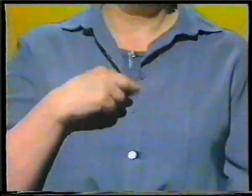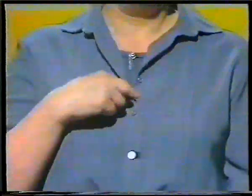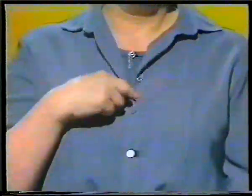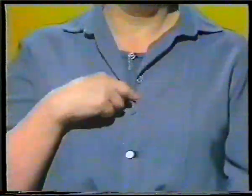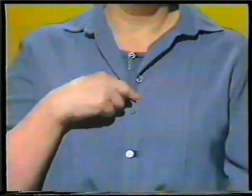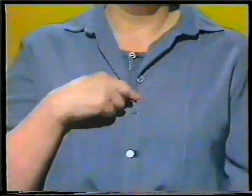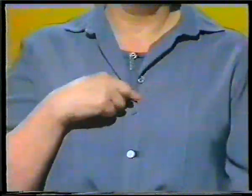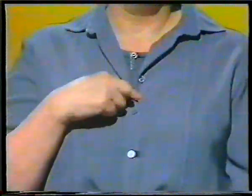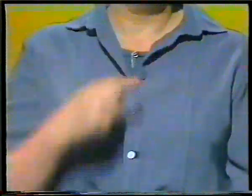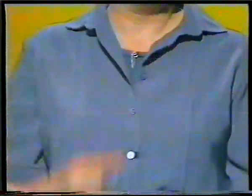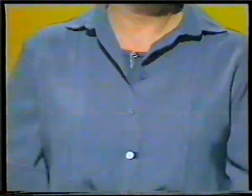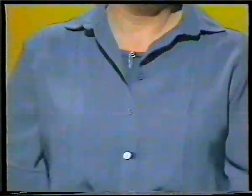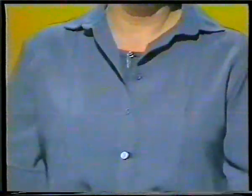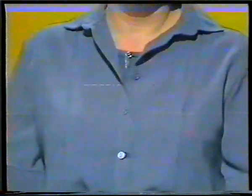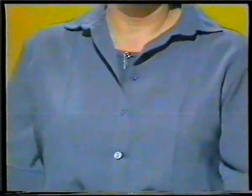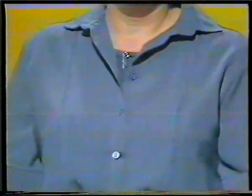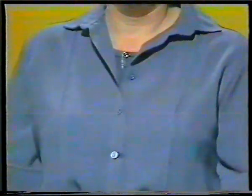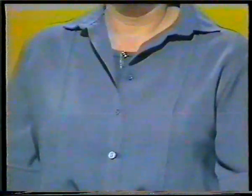I or me.